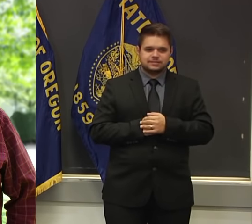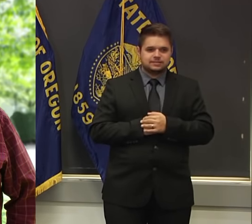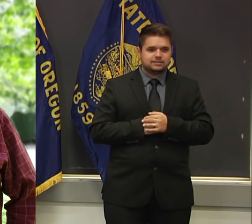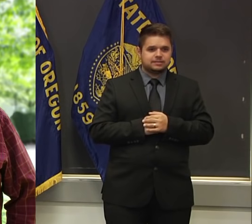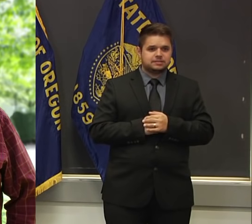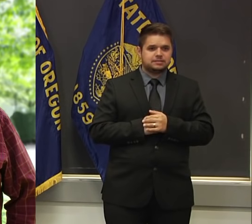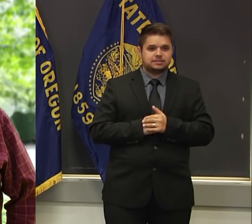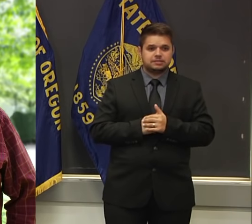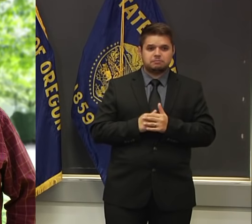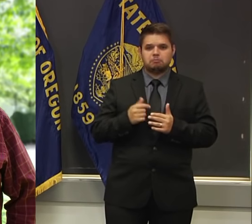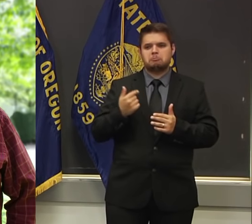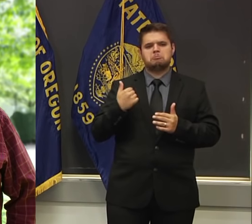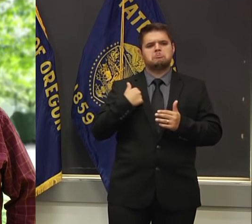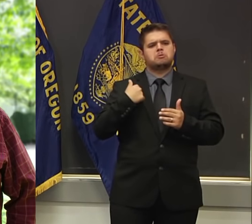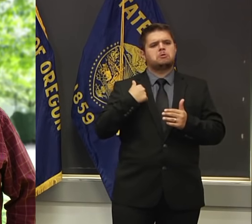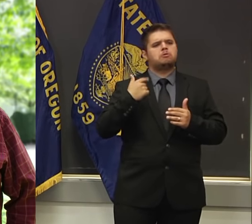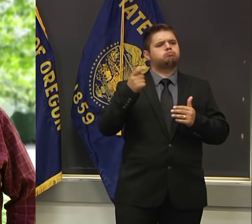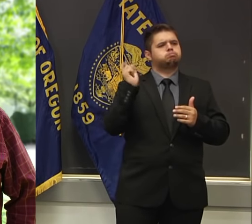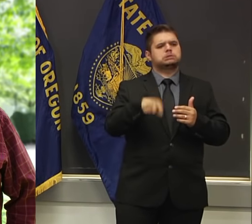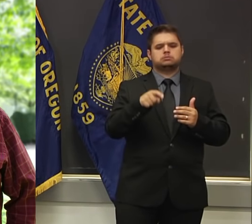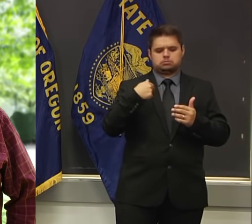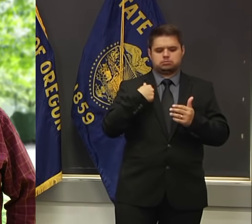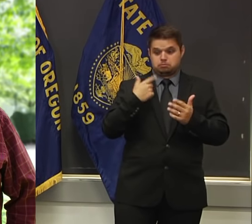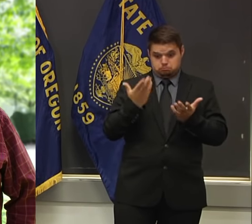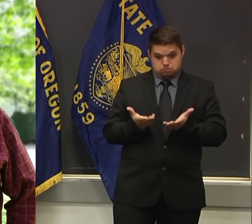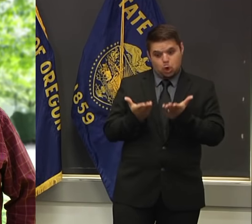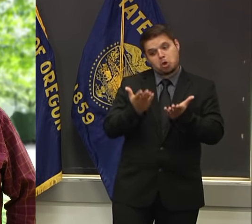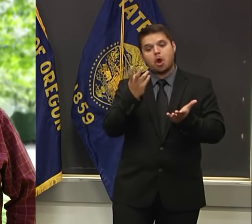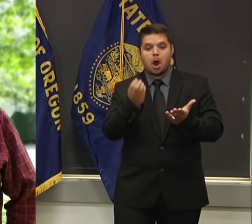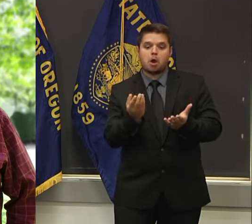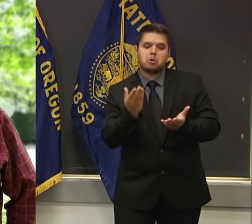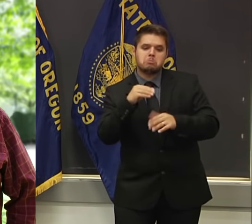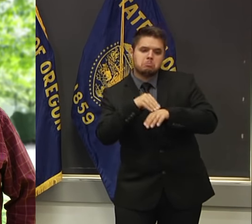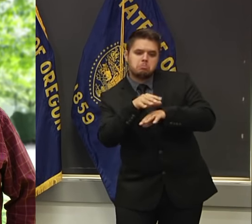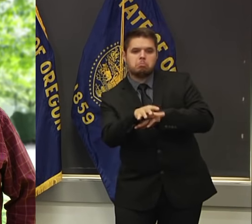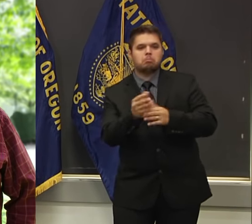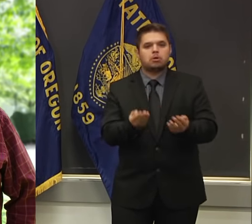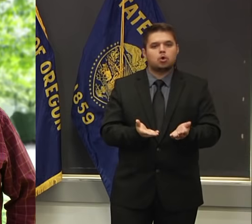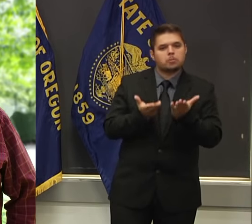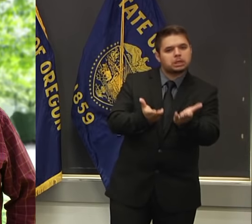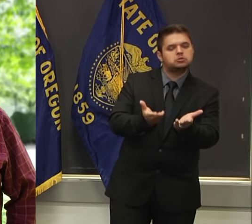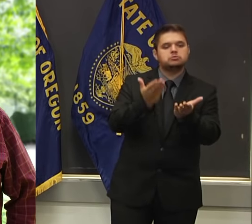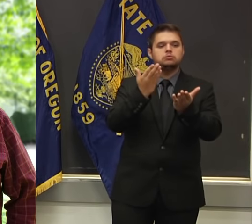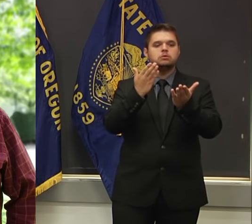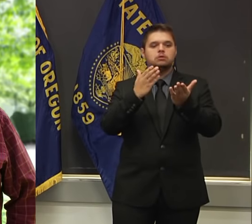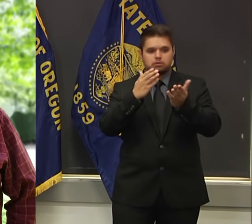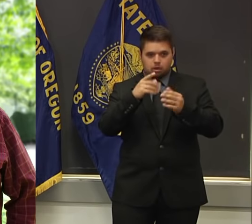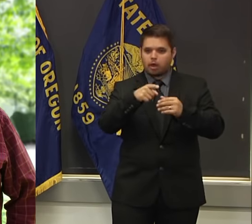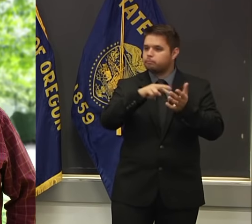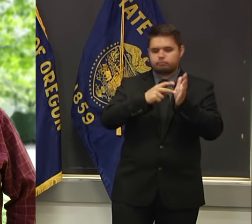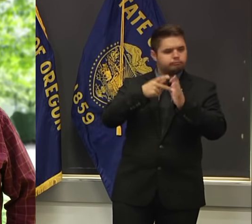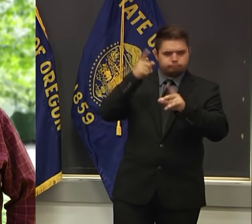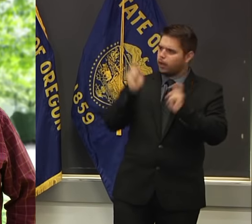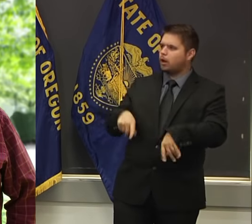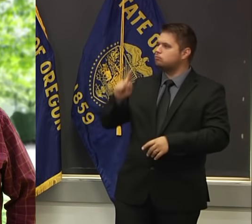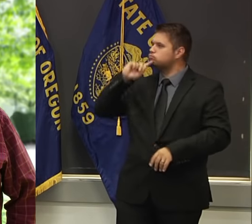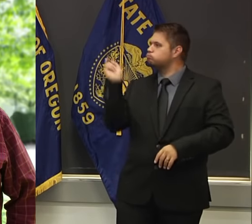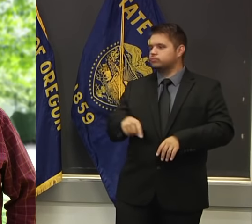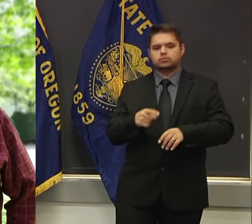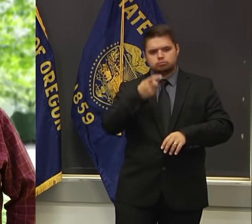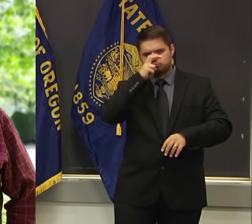what are required, and certainly in tandem with the health folks, that's what we're focusing on here. It